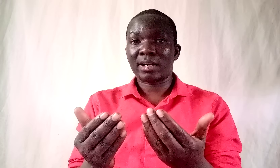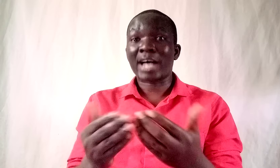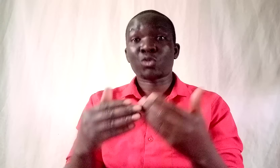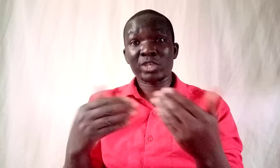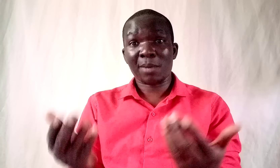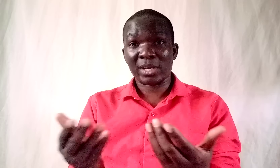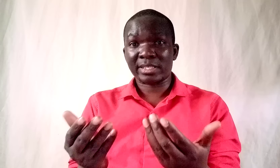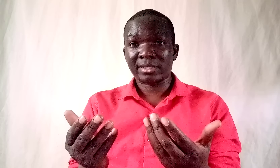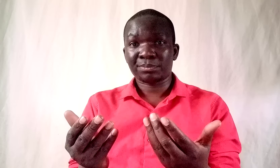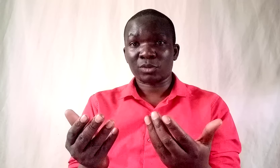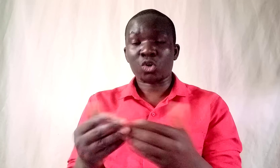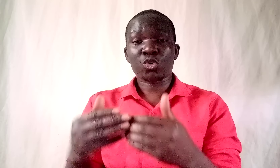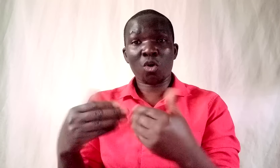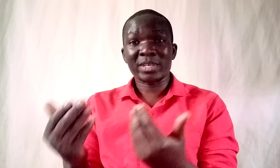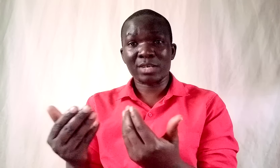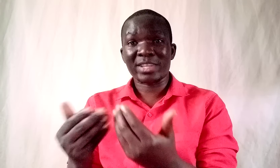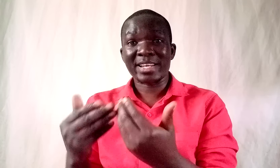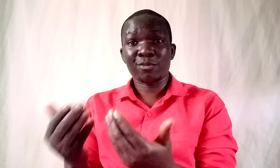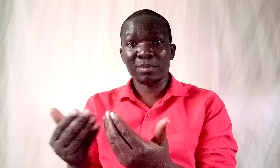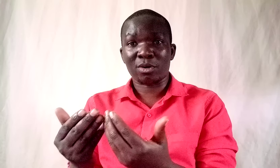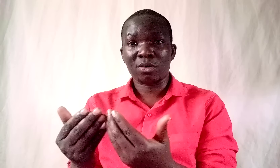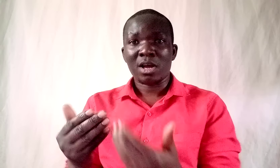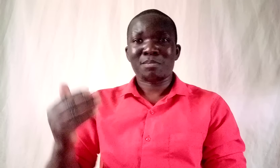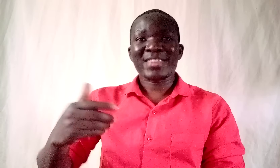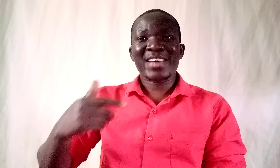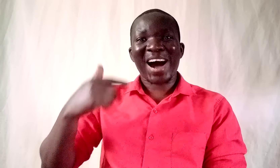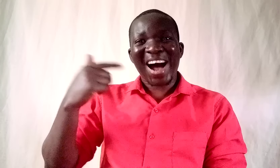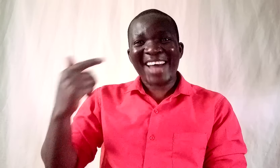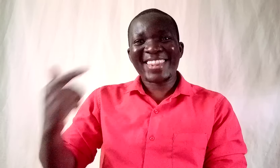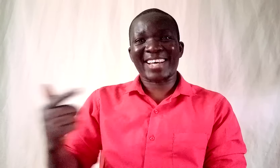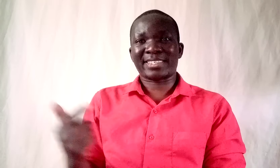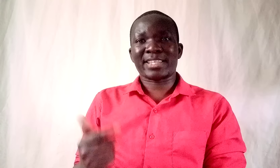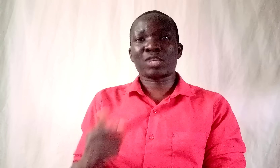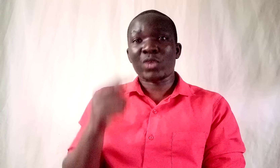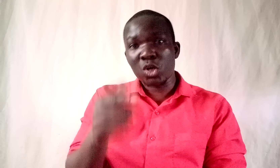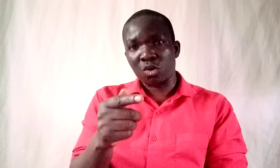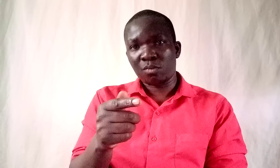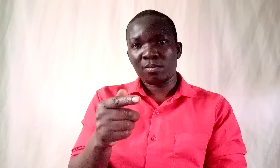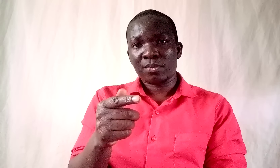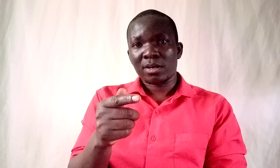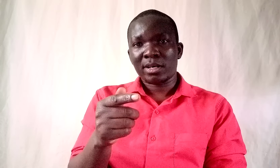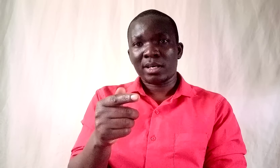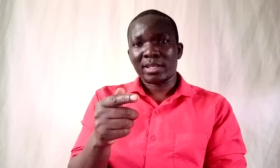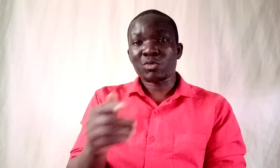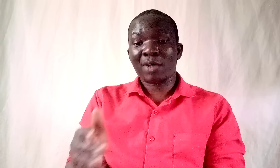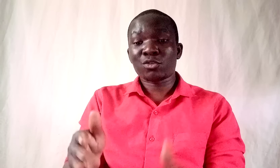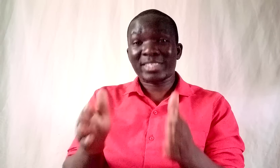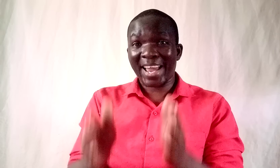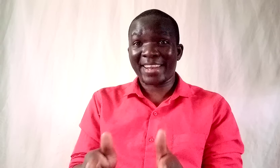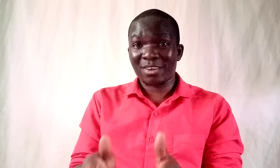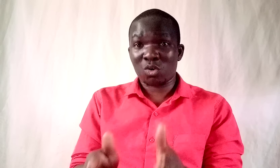as you interpret or you communicate with the deaf people. But there are others that we know that we have not signed